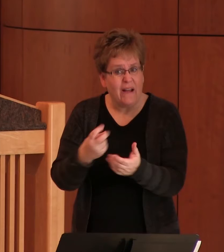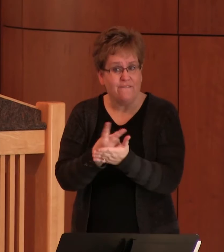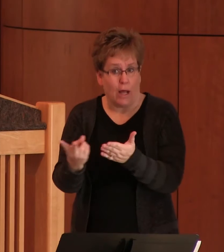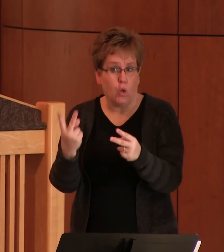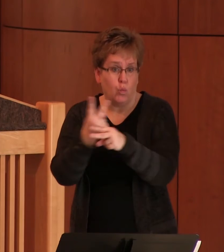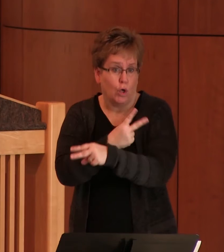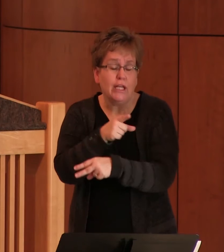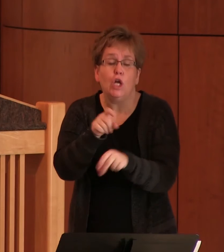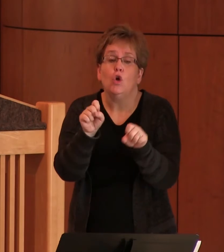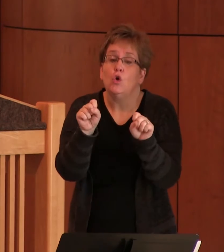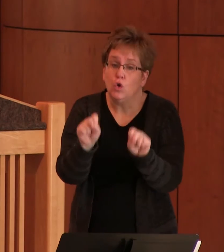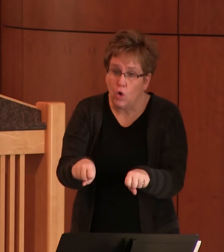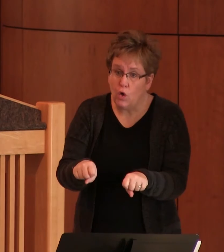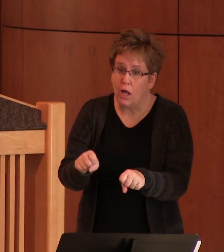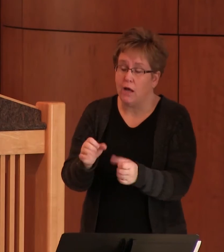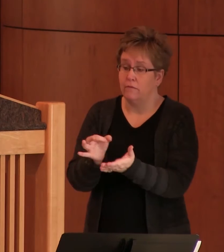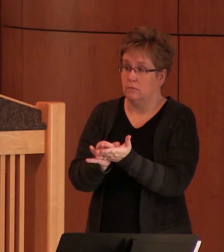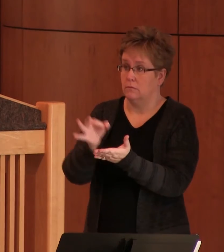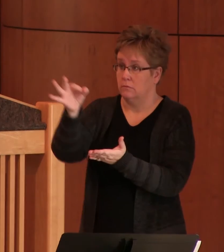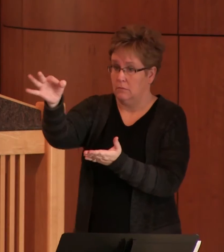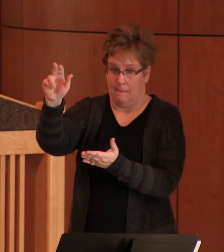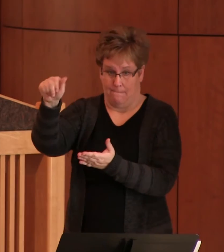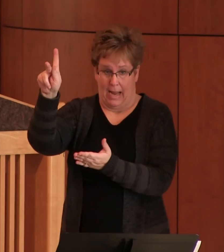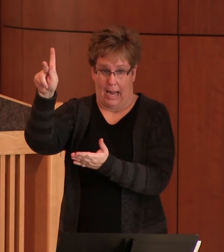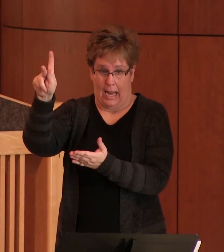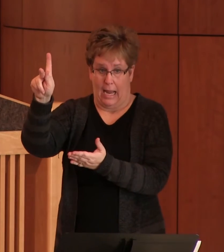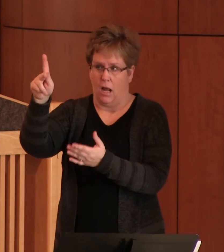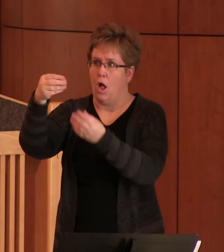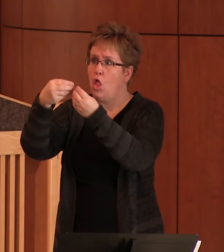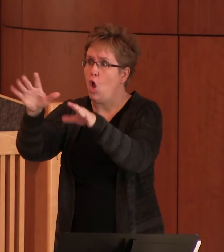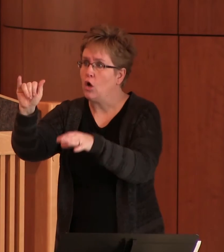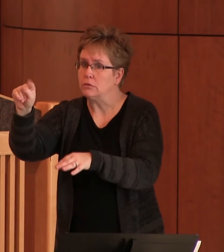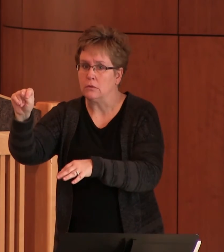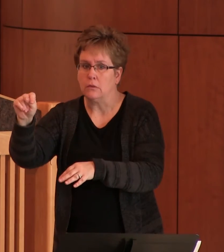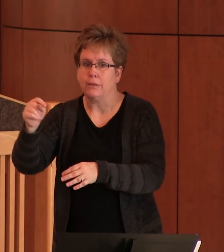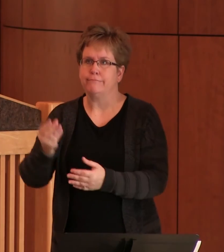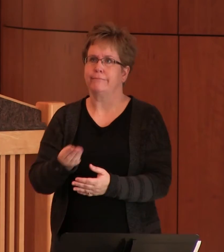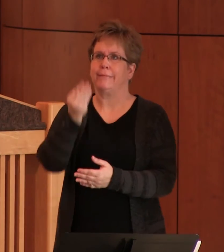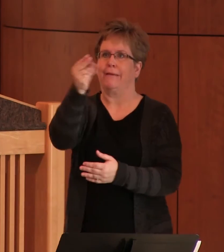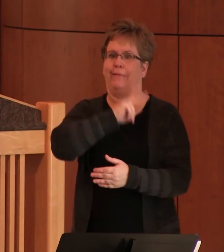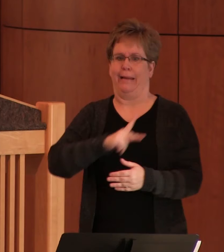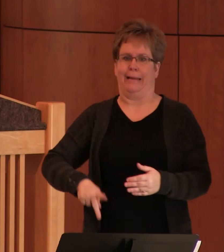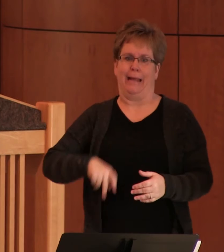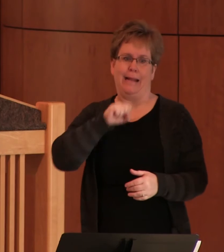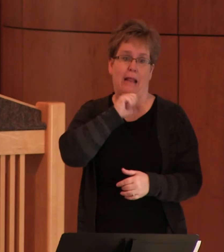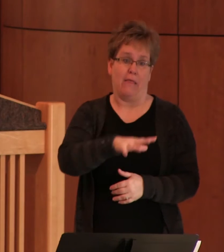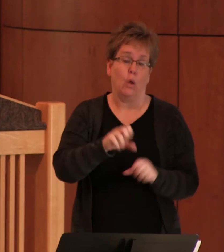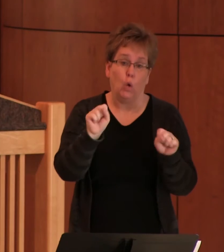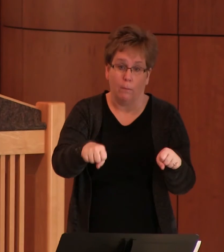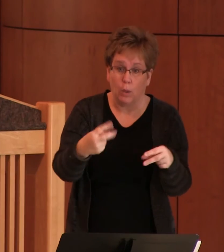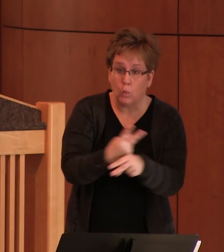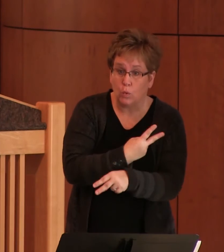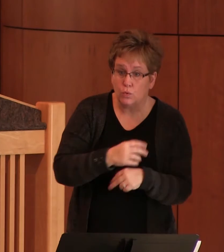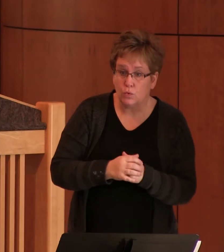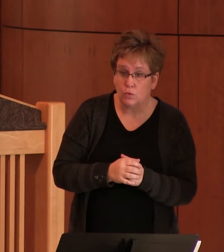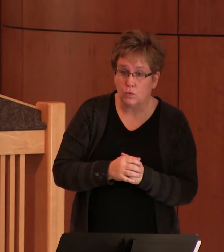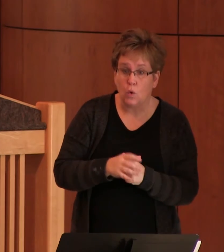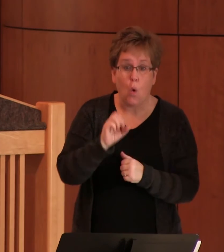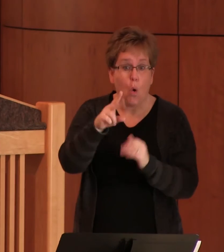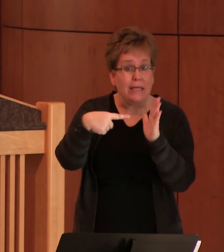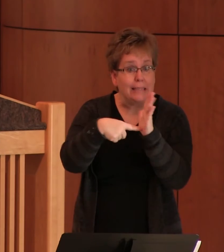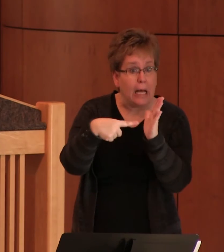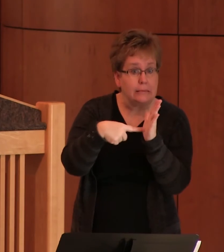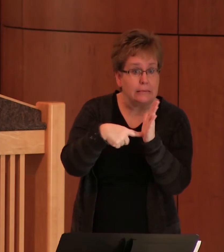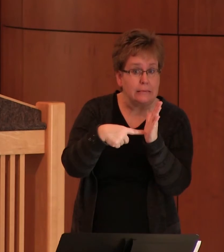more. He could have gone and lost it and returned to the king with nothing. He could have probably even made it worse and returned to the king in